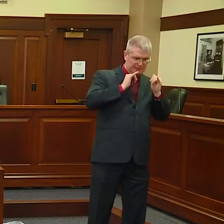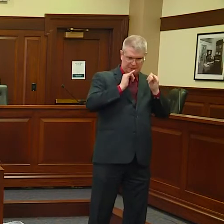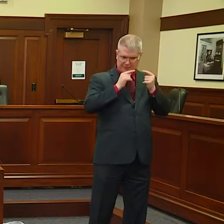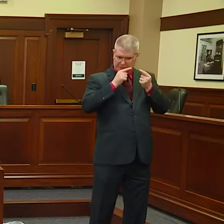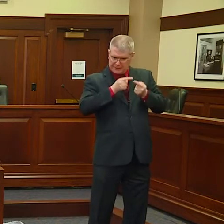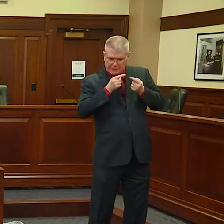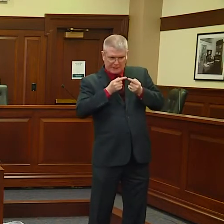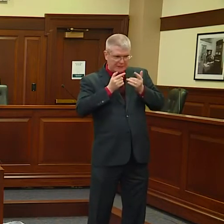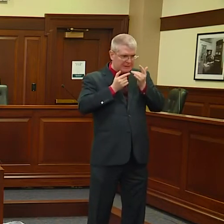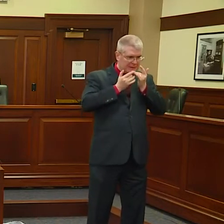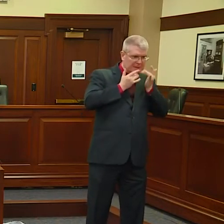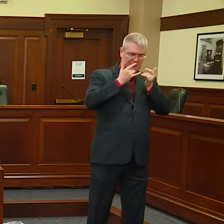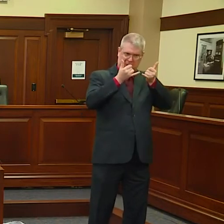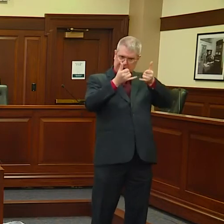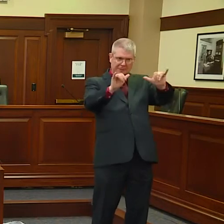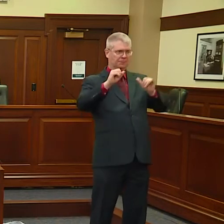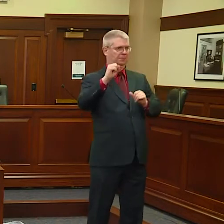lot